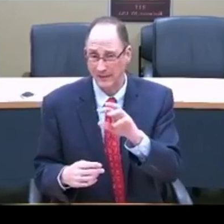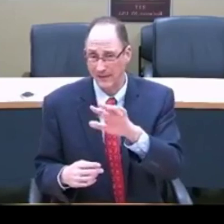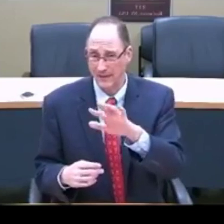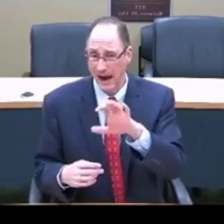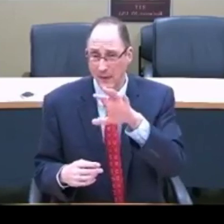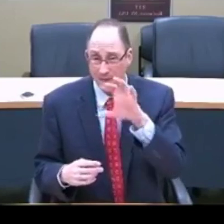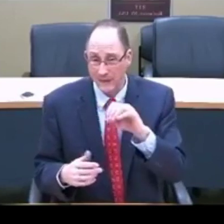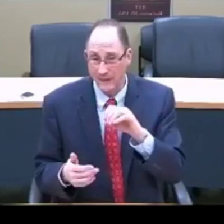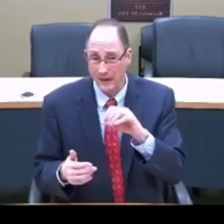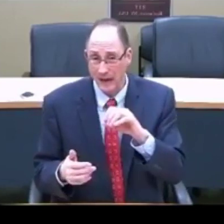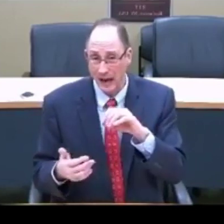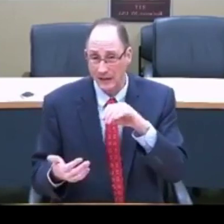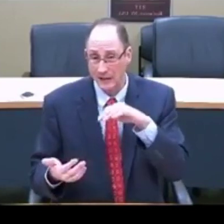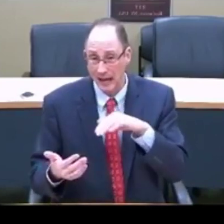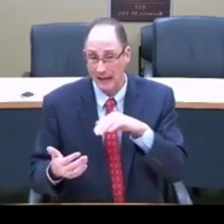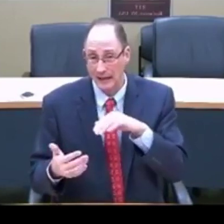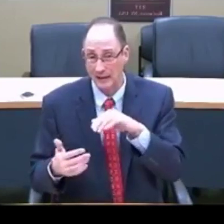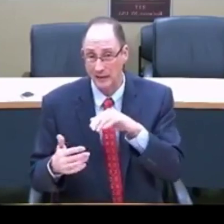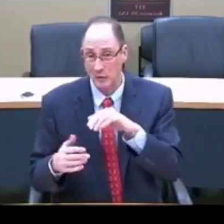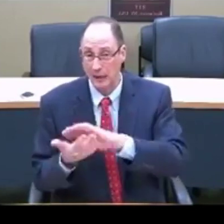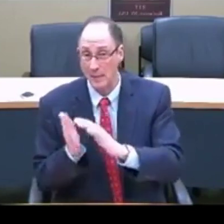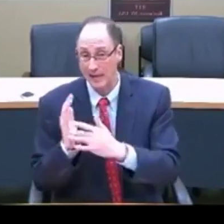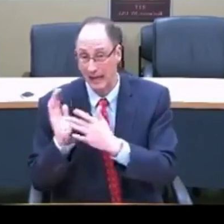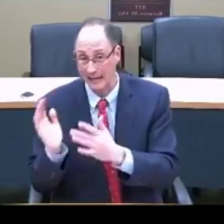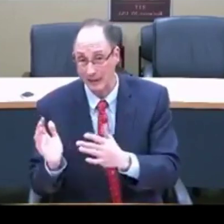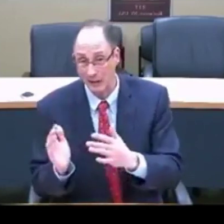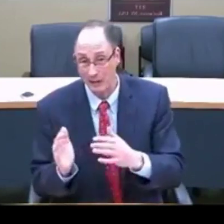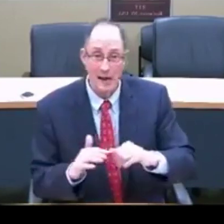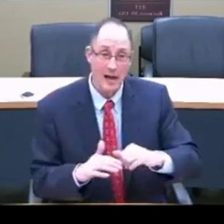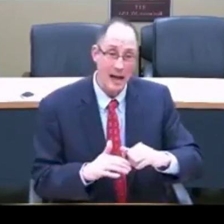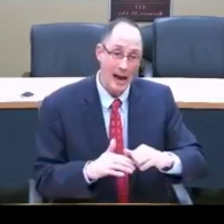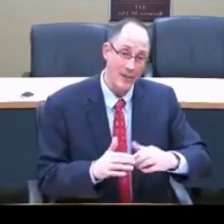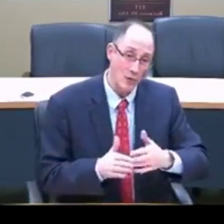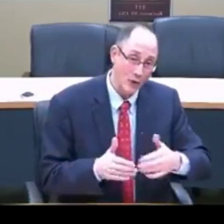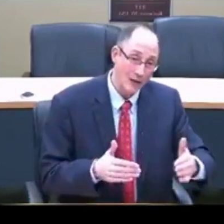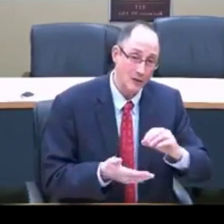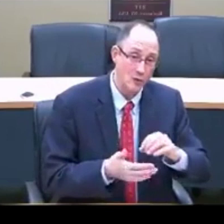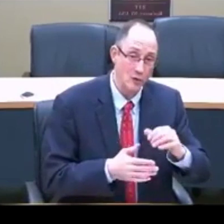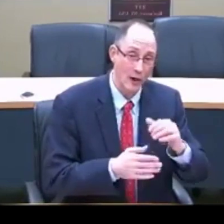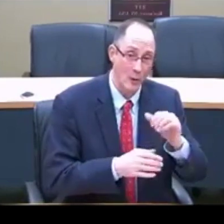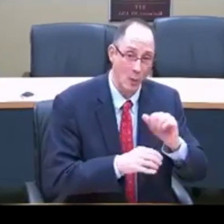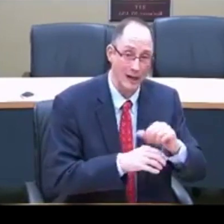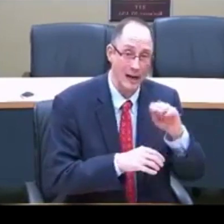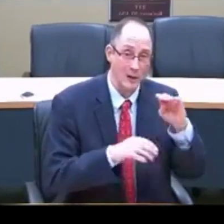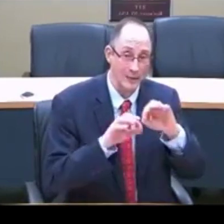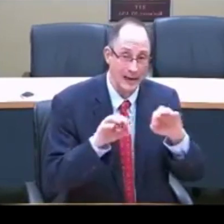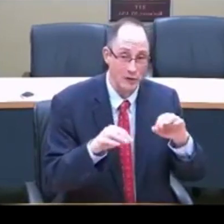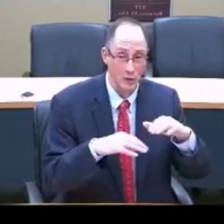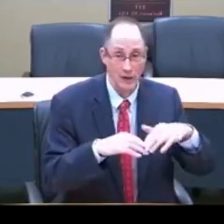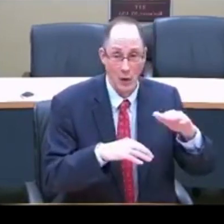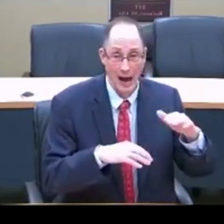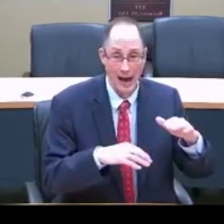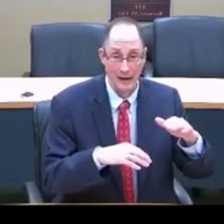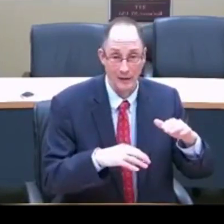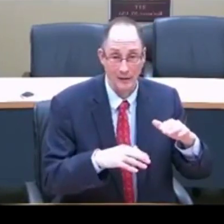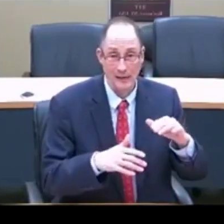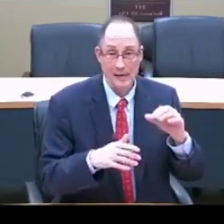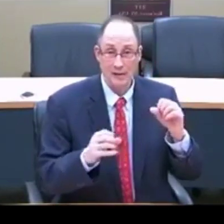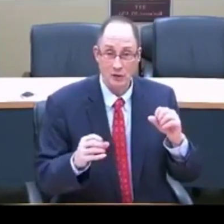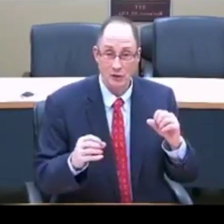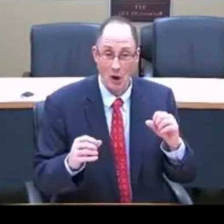550 are studying to become a technician. And the rest of the students are working on the BS degree or higher.